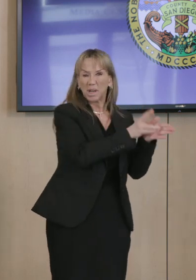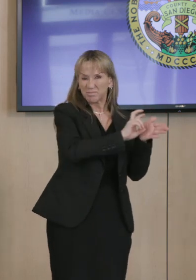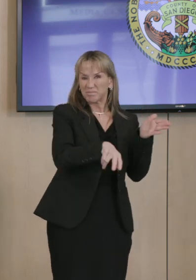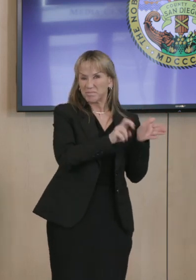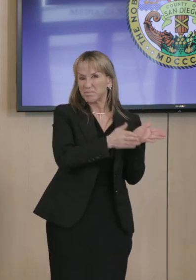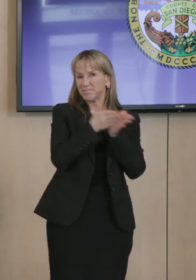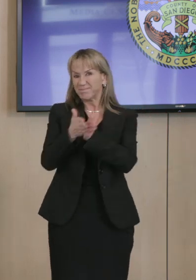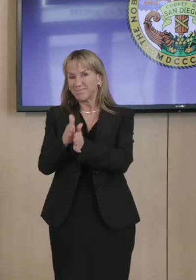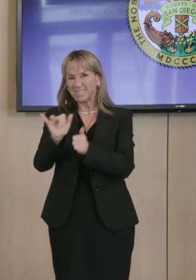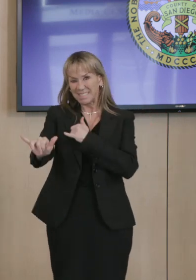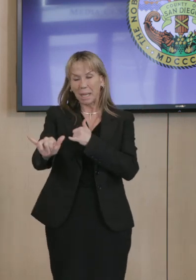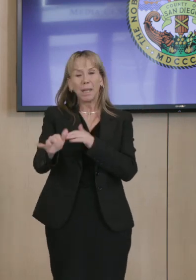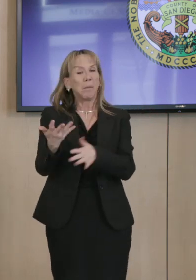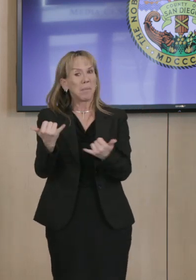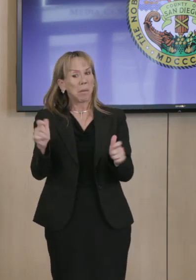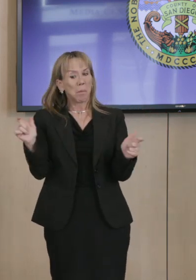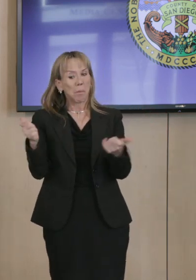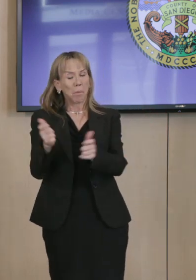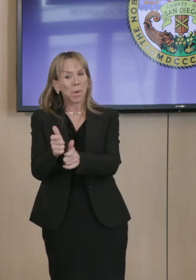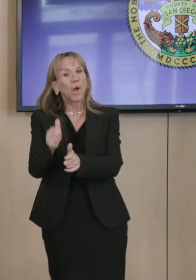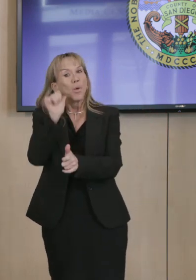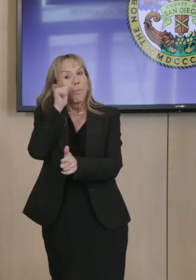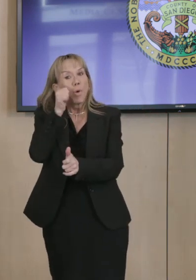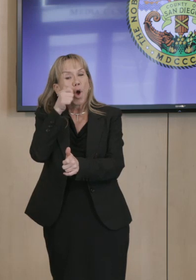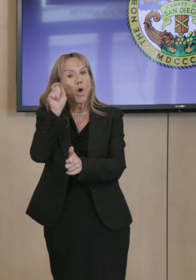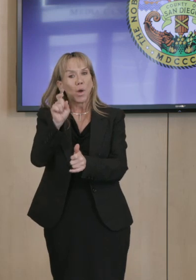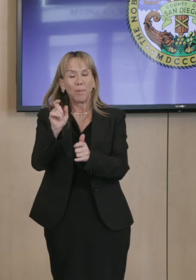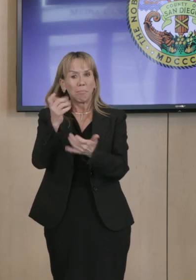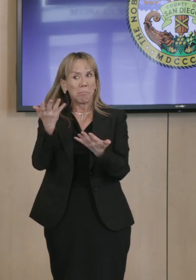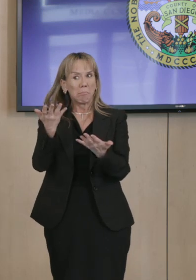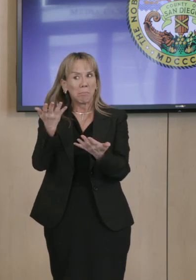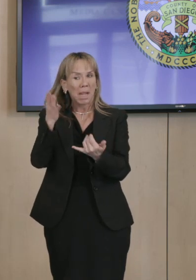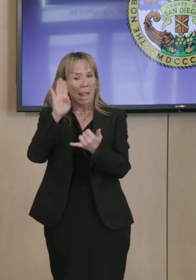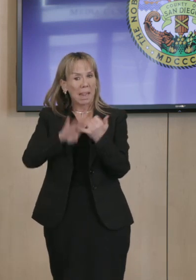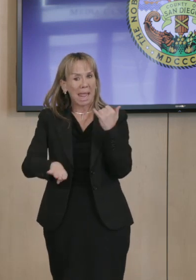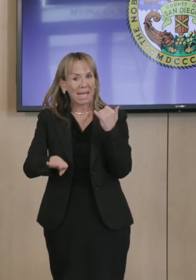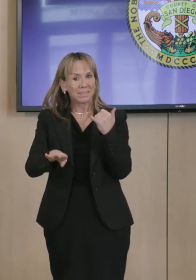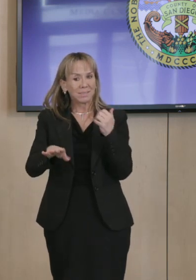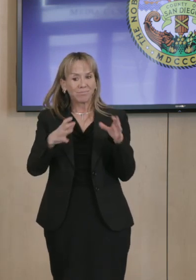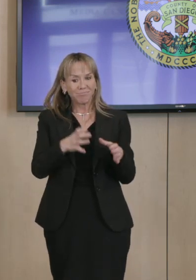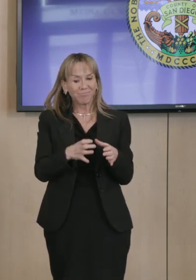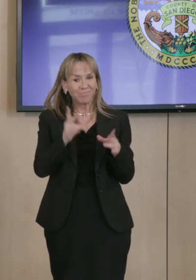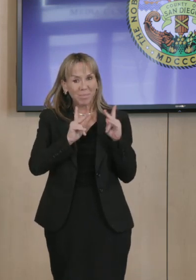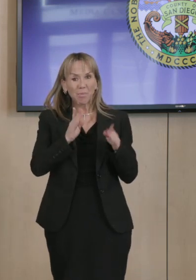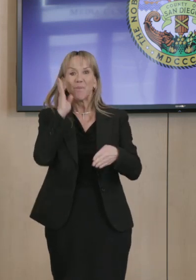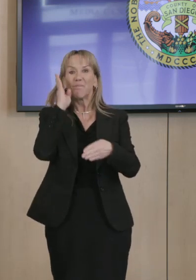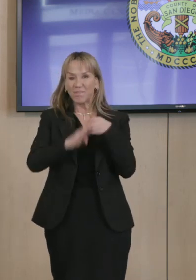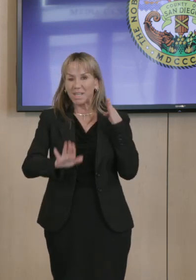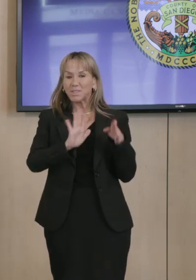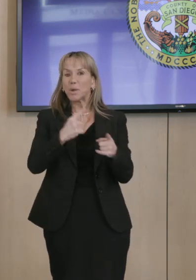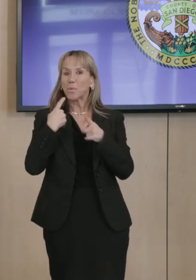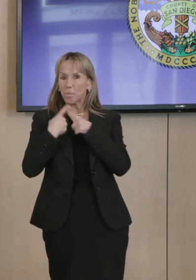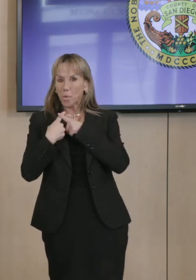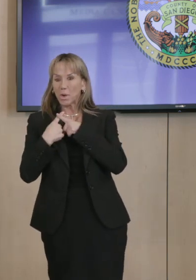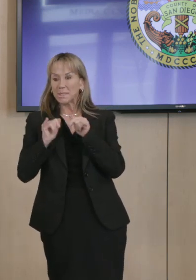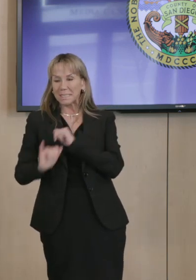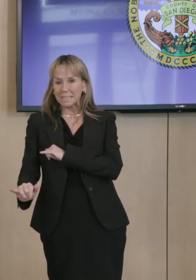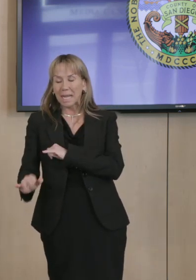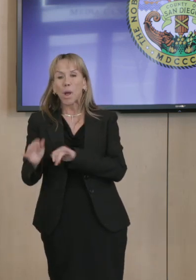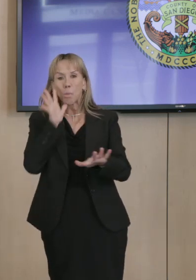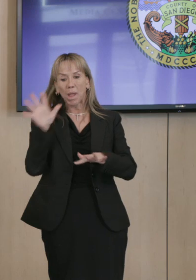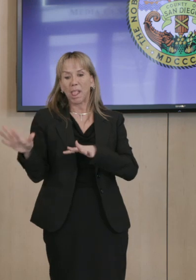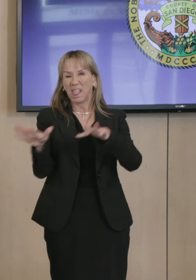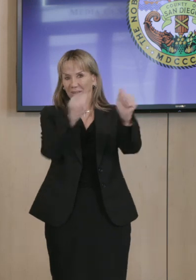Tomorrow should be the last day that the last group of individuals who were there for quarantine will in fact finish their quarantine and be leaving